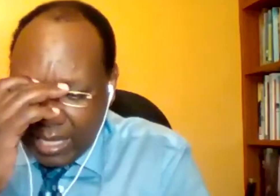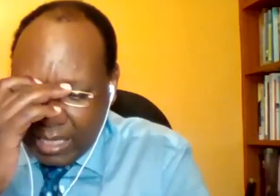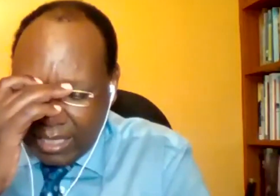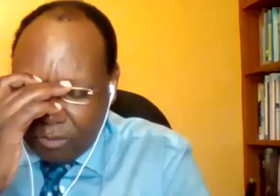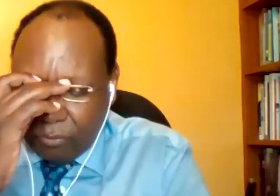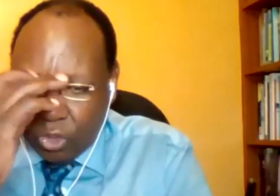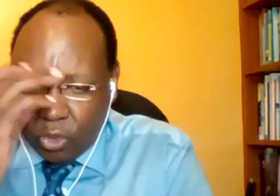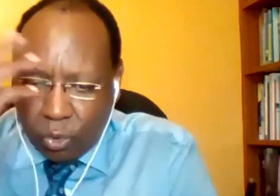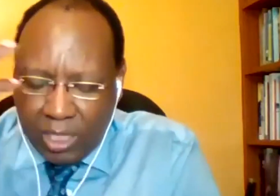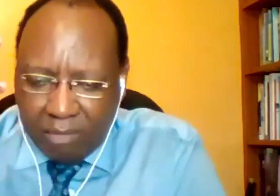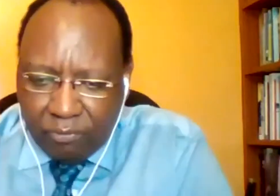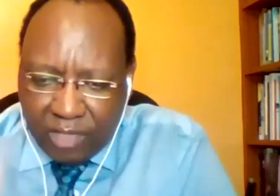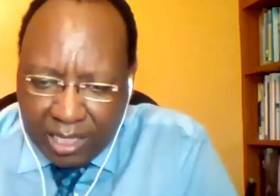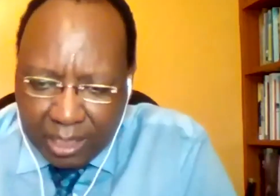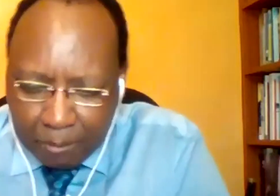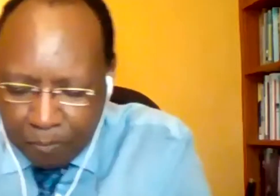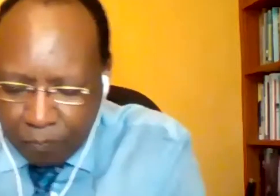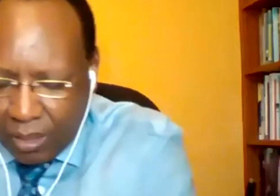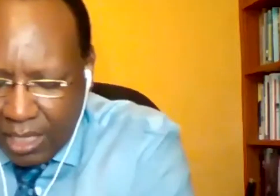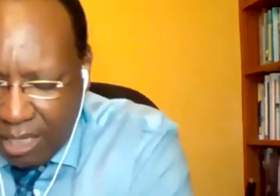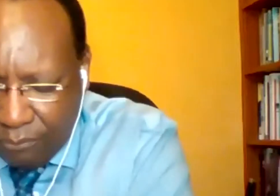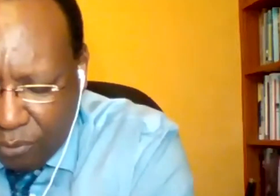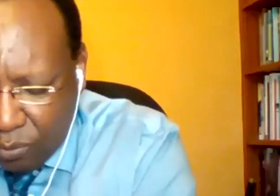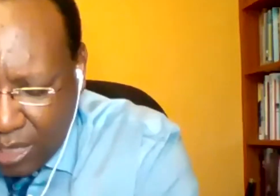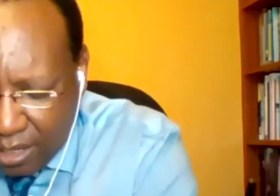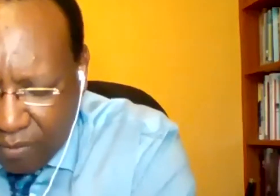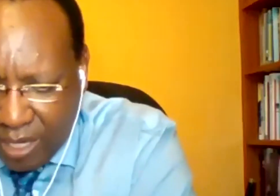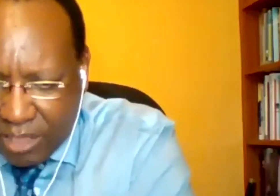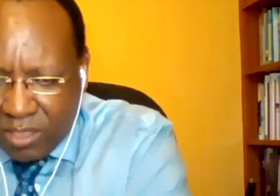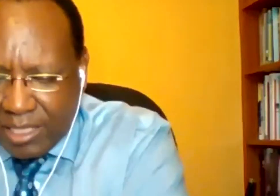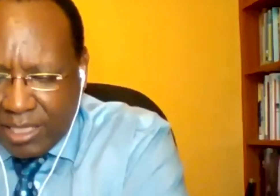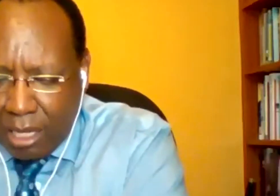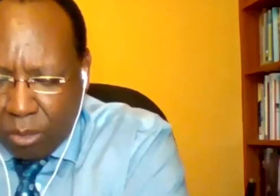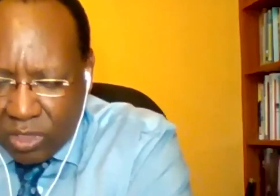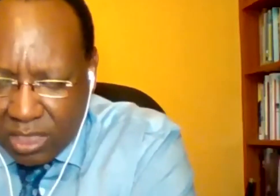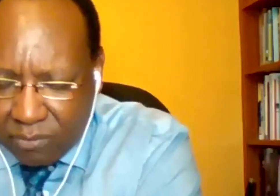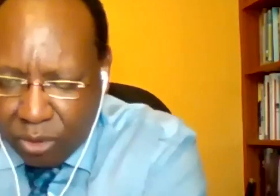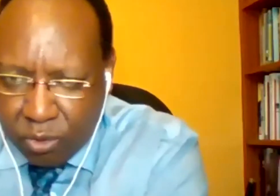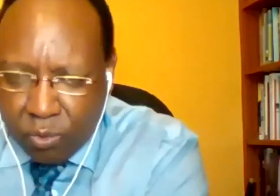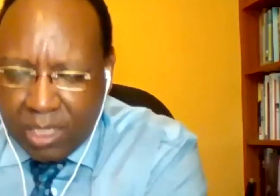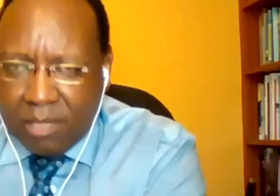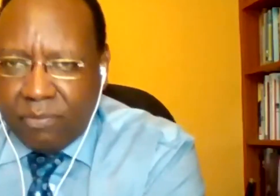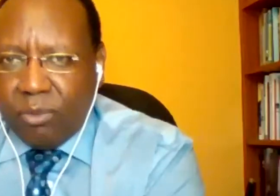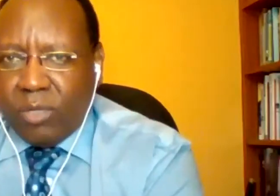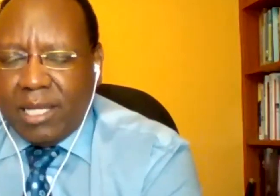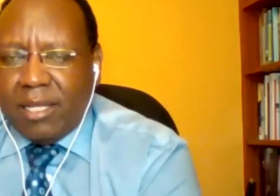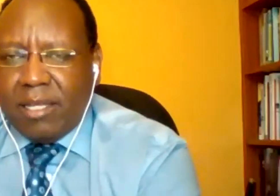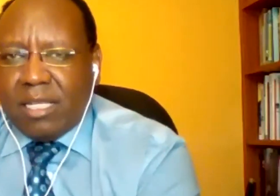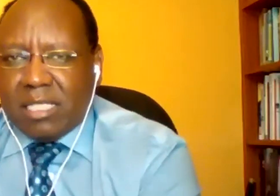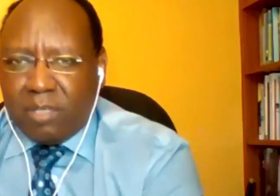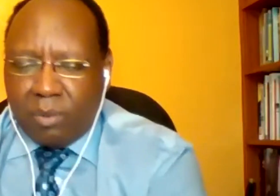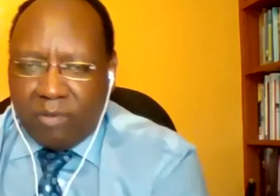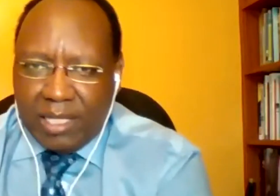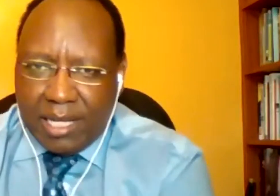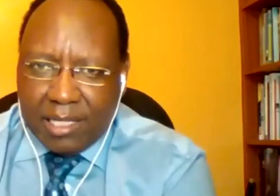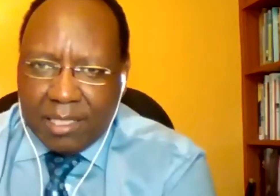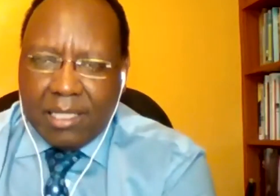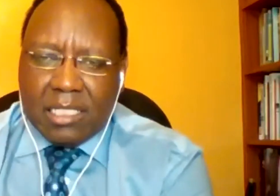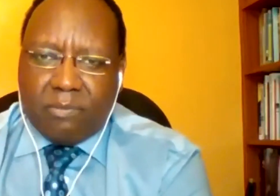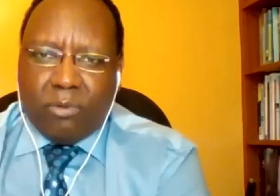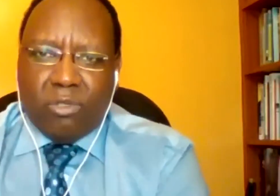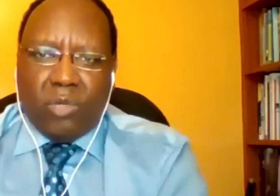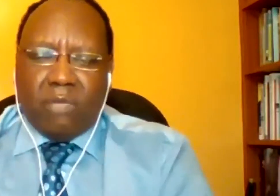is where we are and what my current research tells me in terms of how to